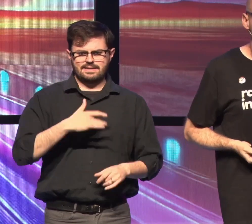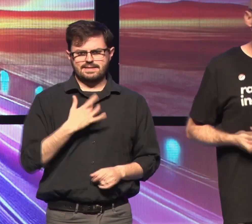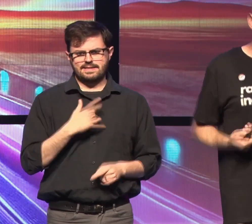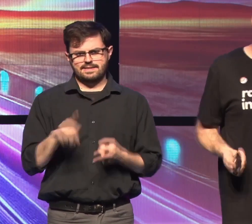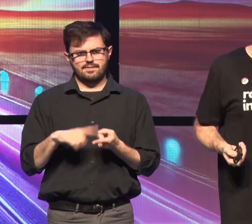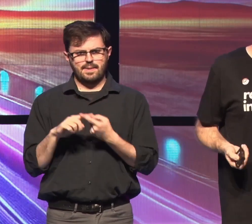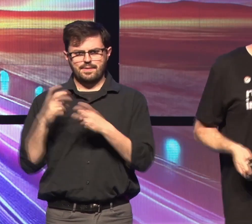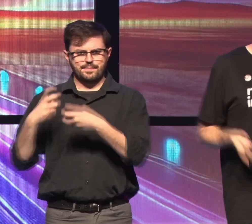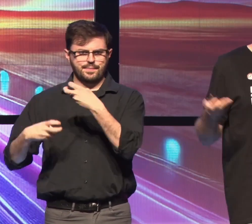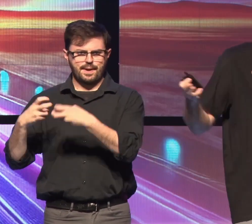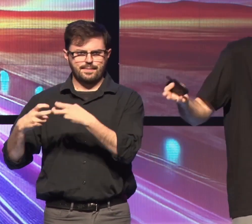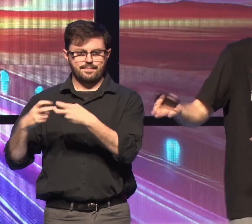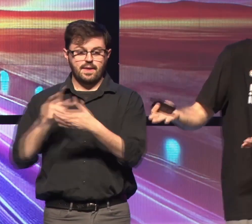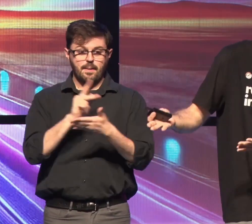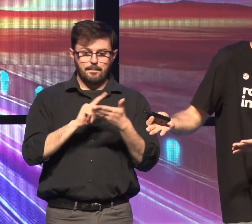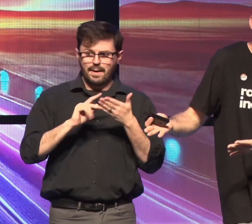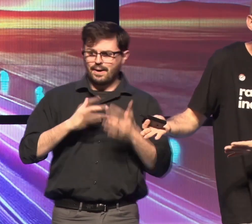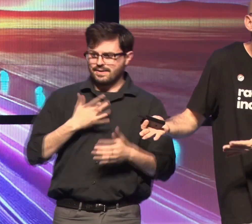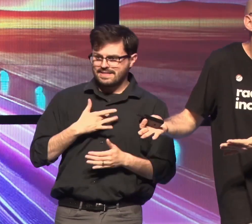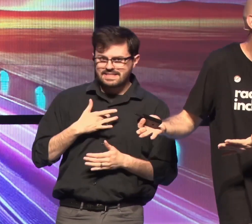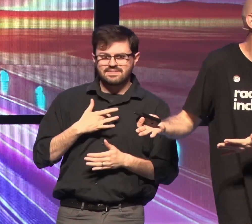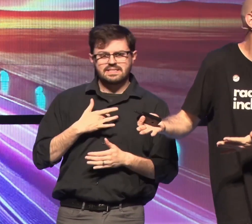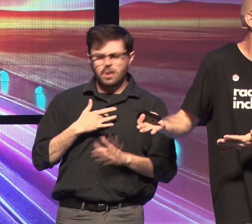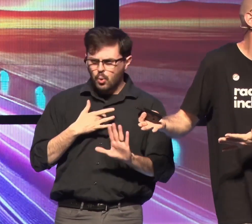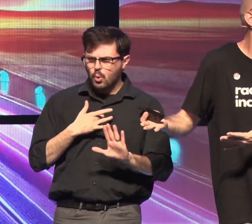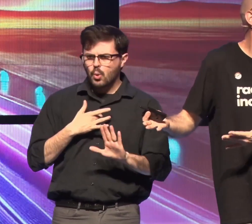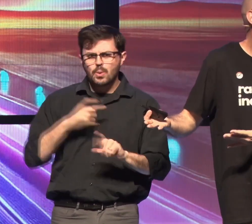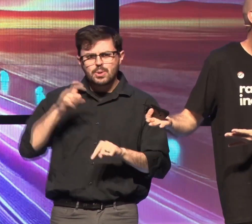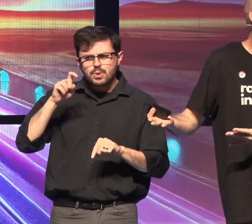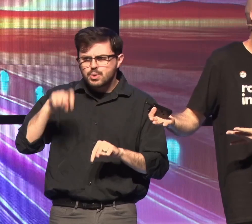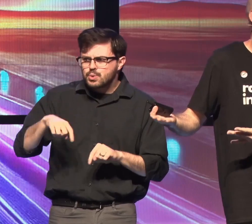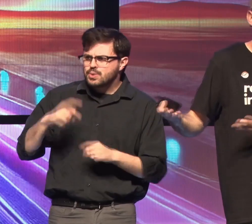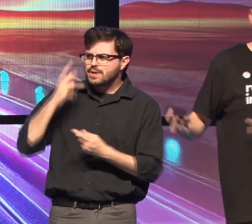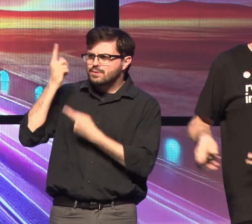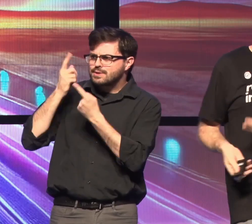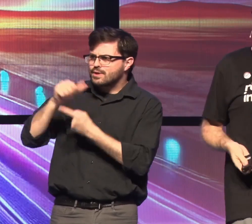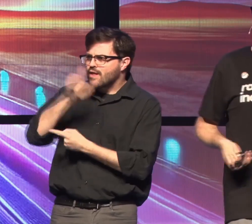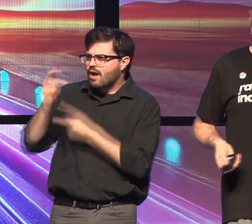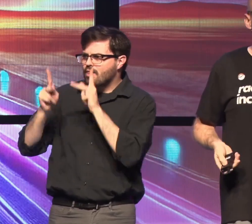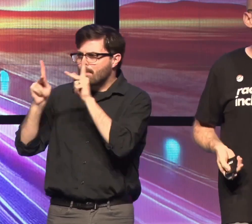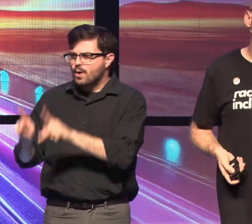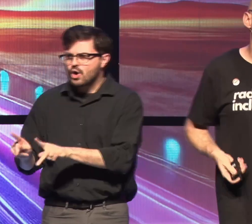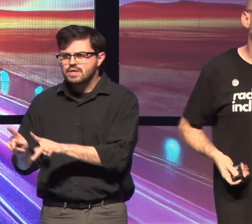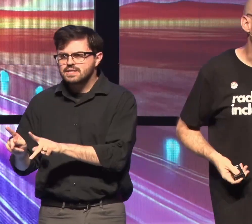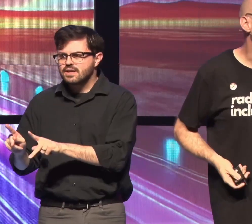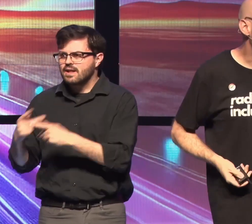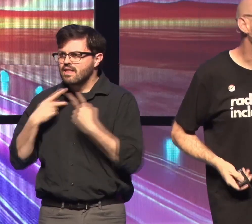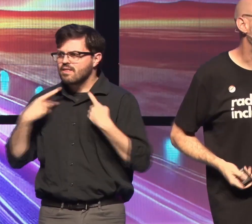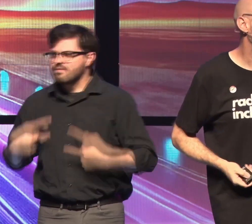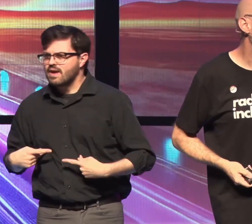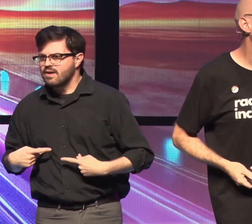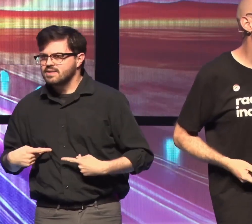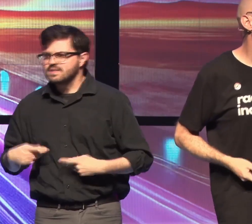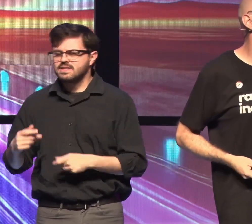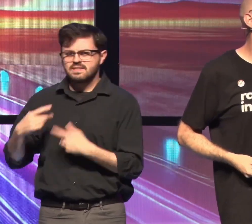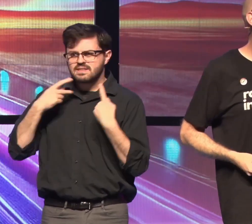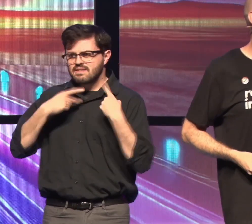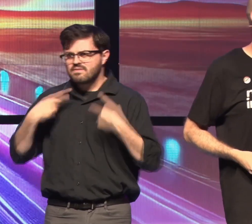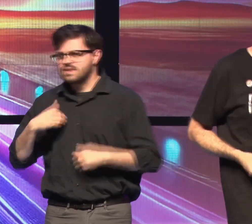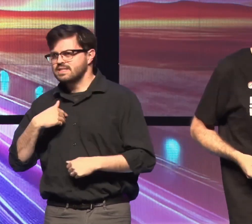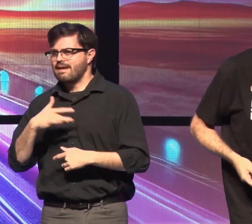Right? Like Paul's like, you got to think about the other person. Paul's like, yeah, but the Pharisees have feelings too.